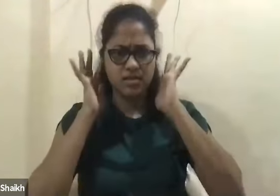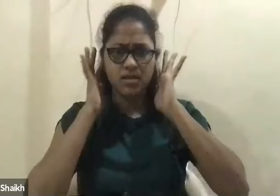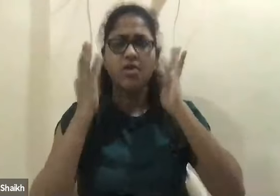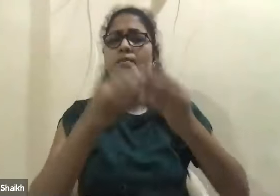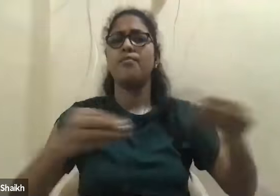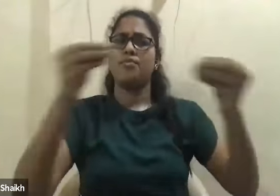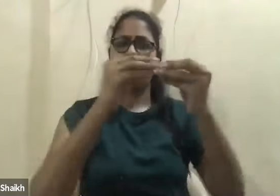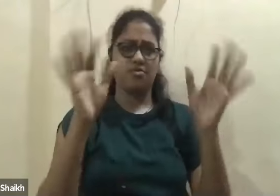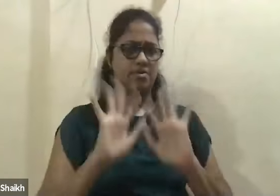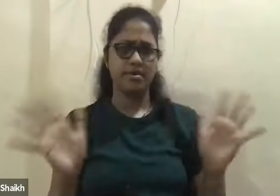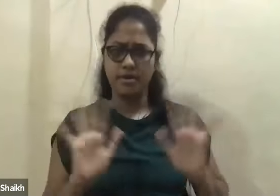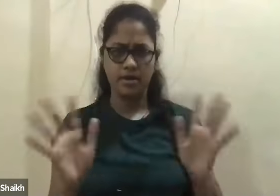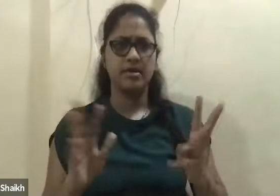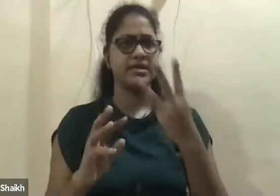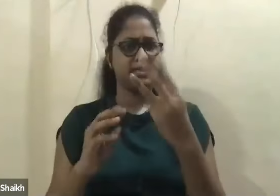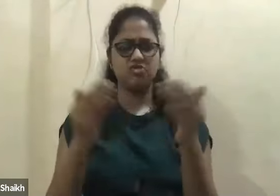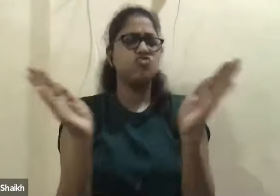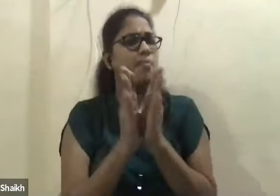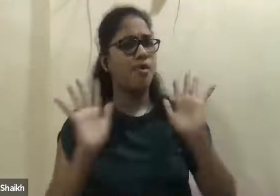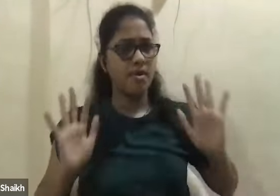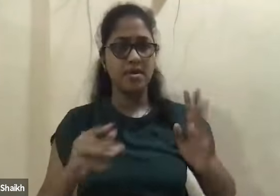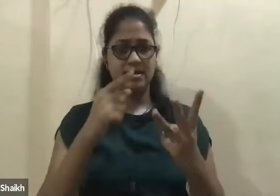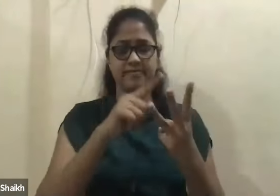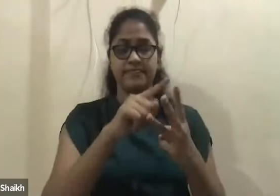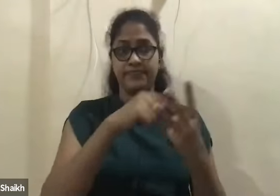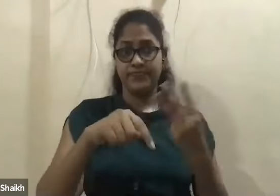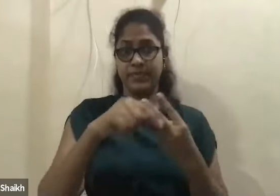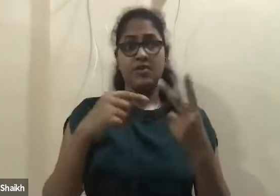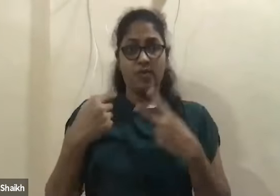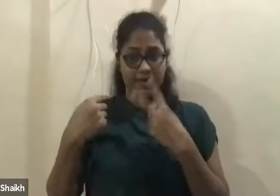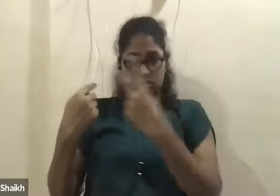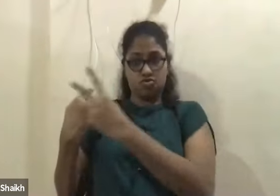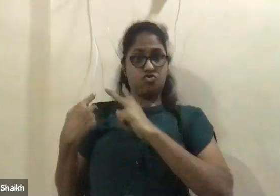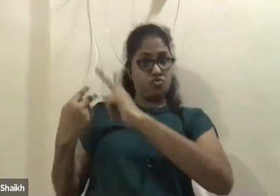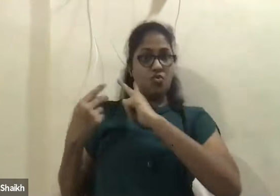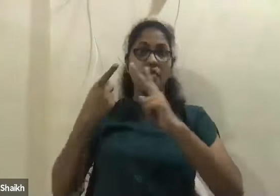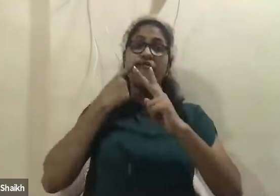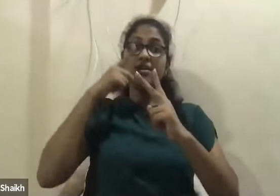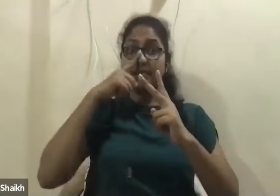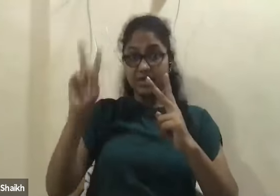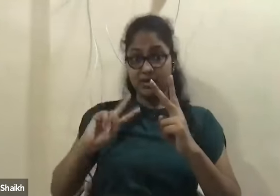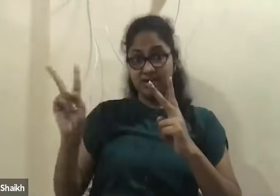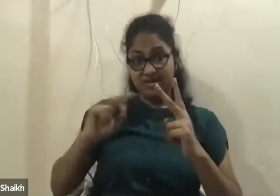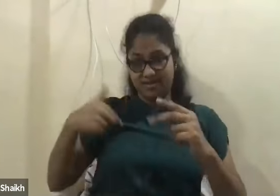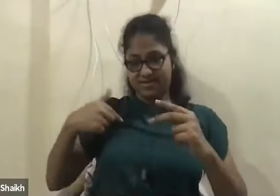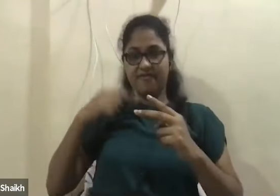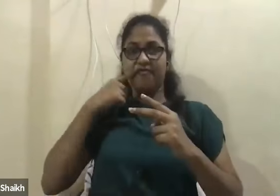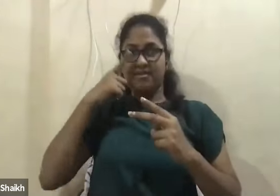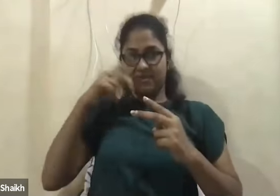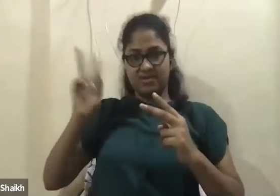again, in addition to the 2 of us who are the legal guardians also, this is my legal guardianship. This